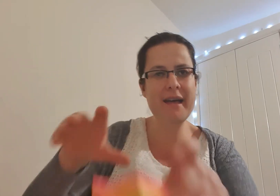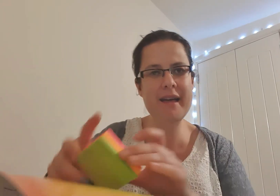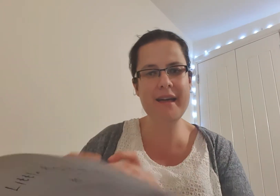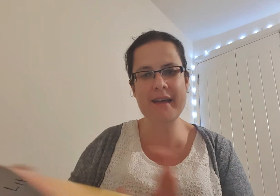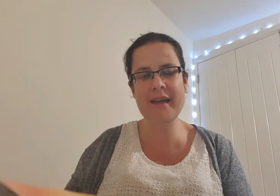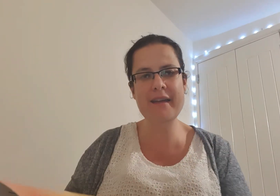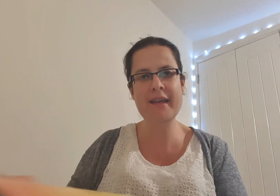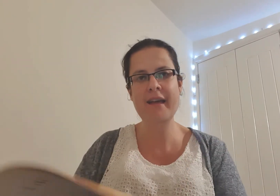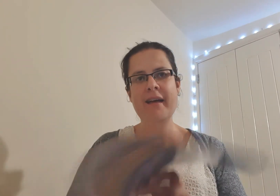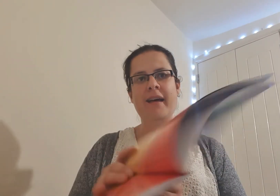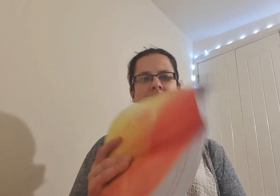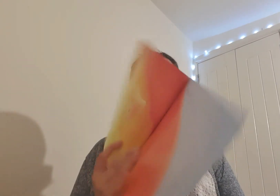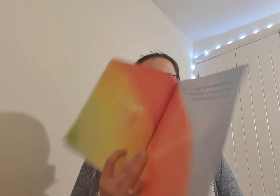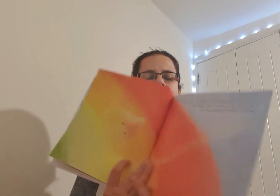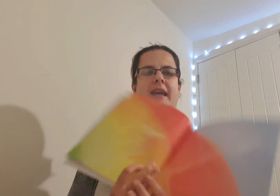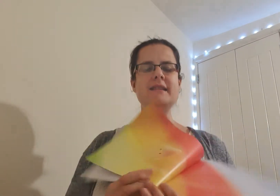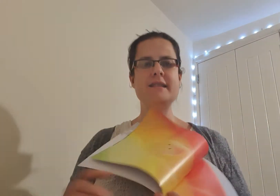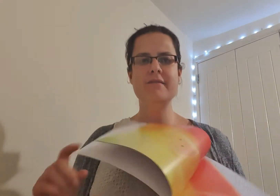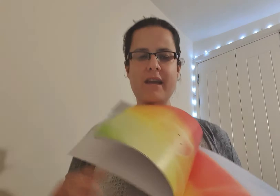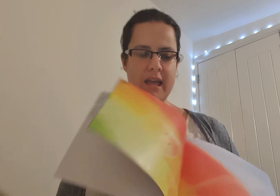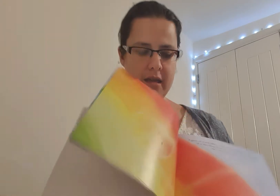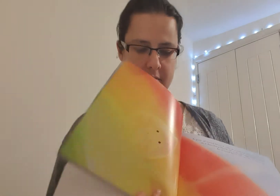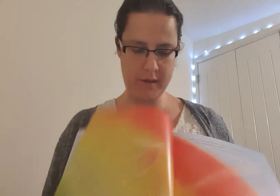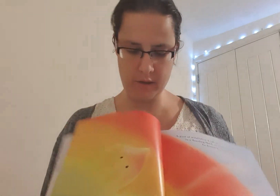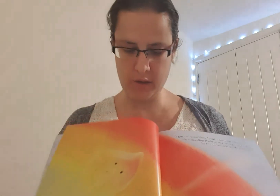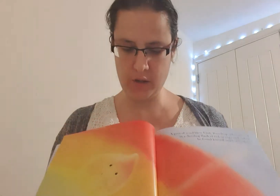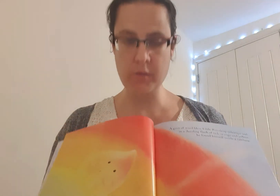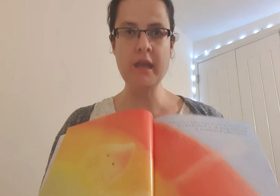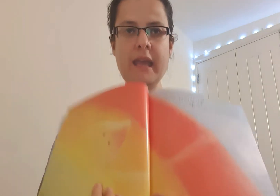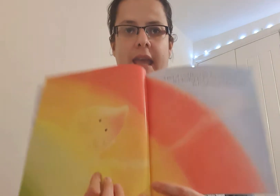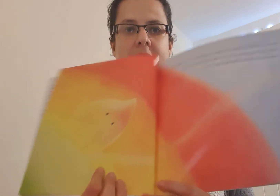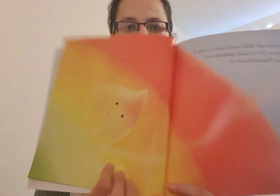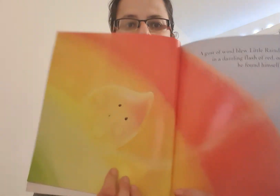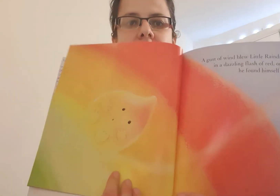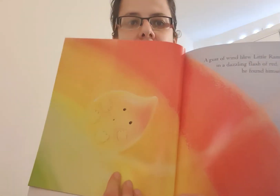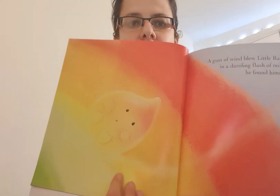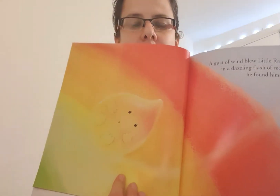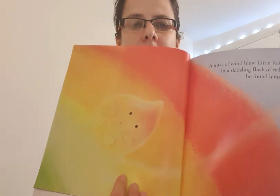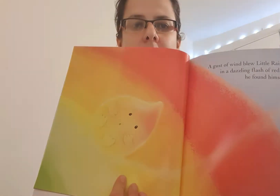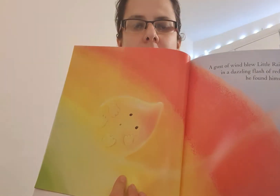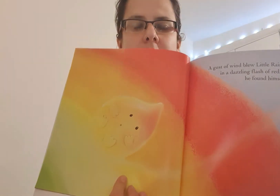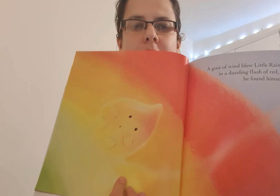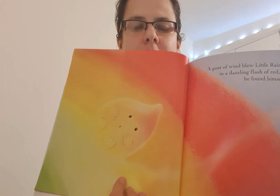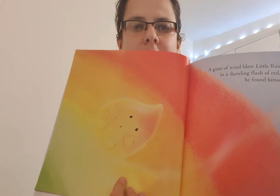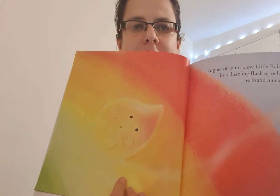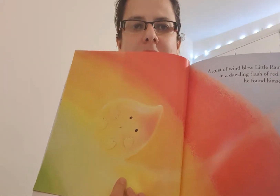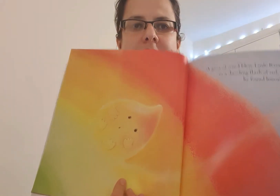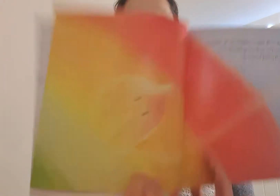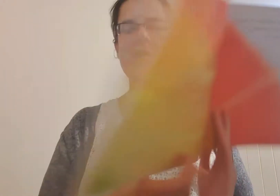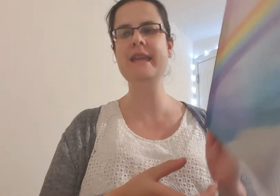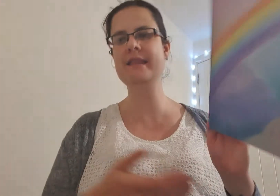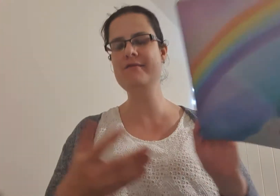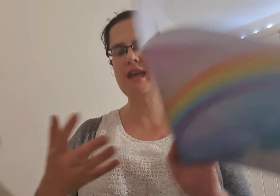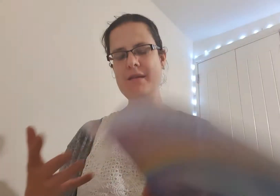rainbow. It's a rainbow. It's a rainbow. Look, he's inside the